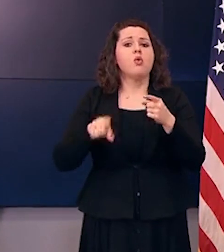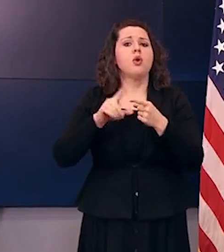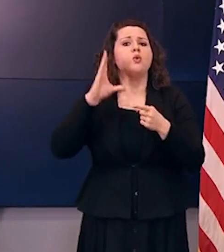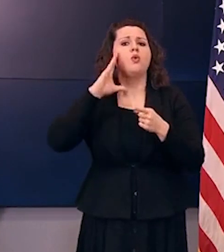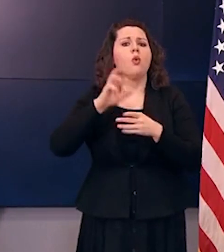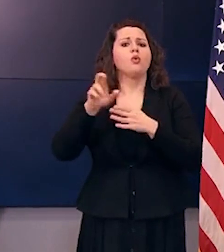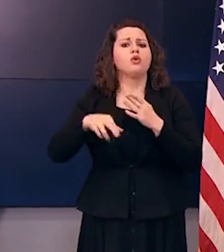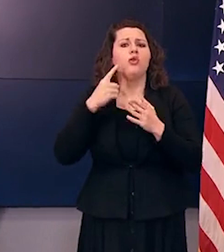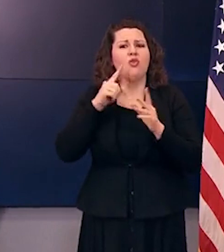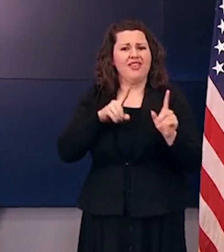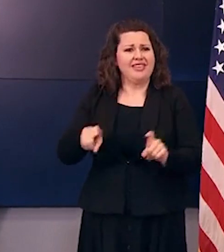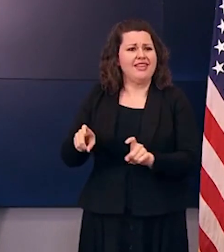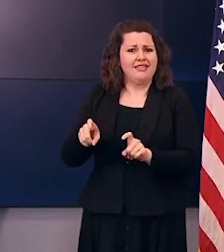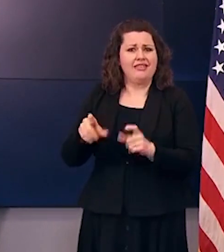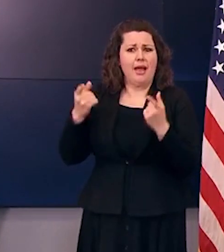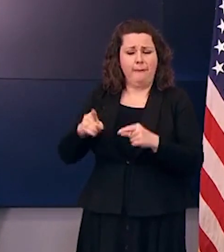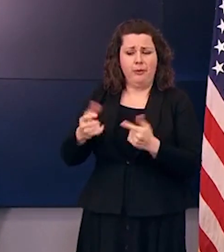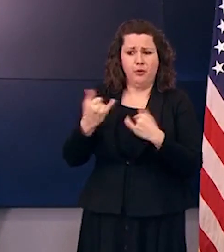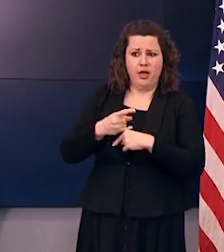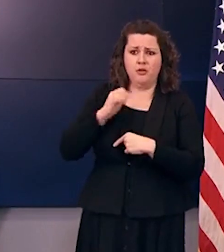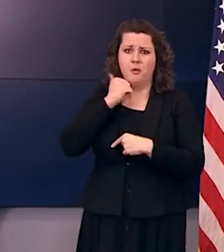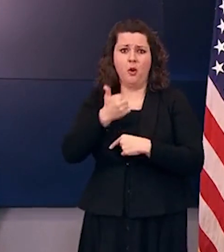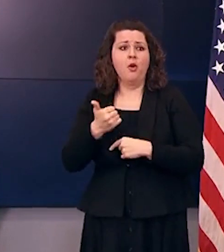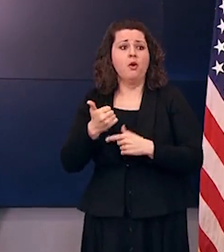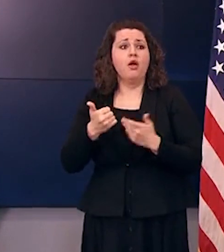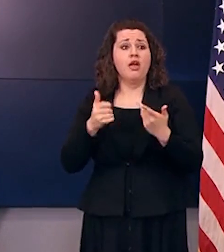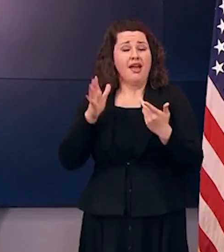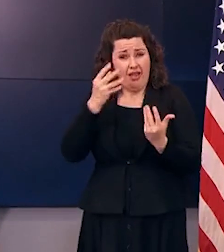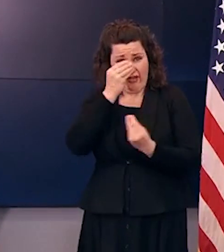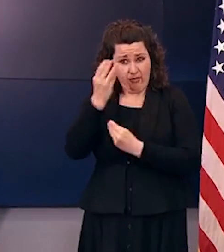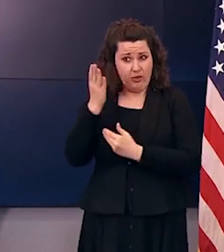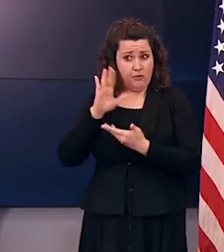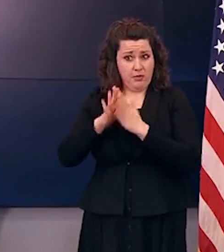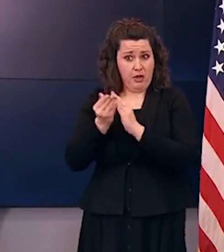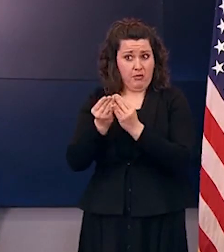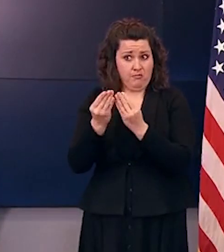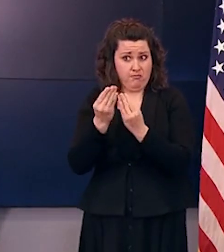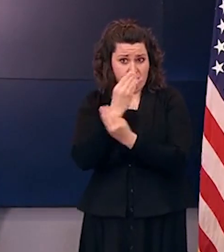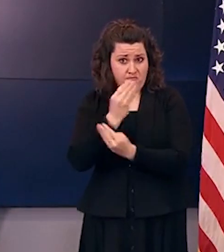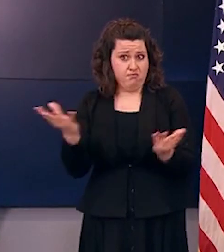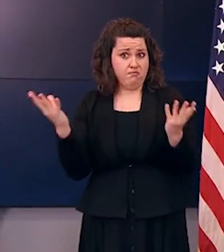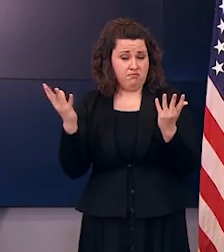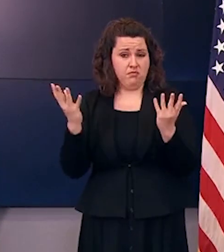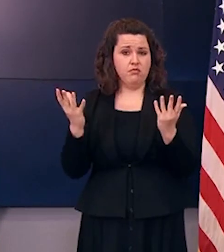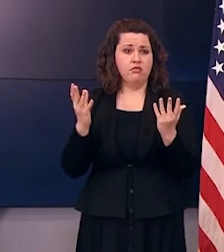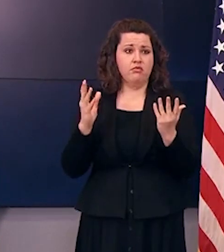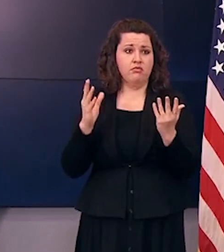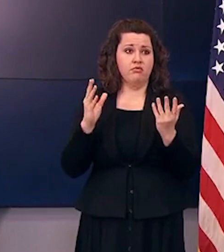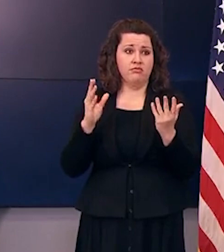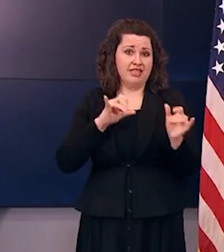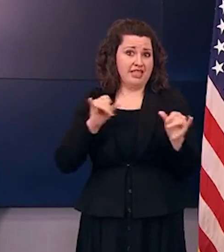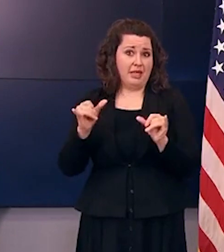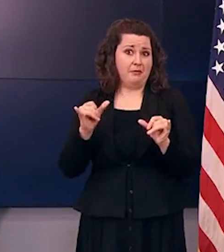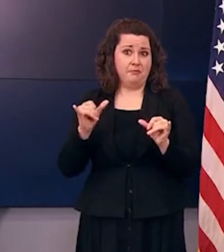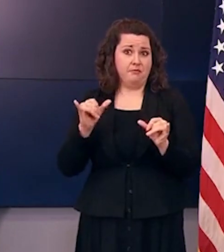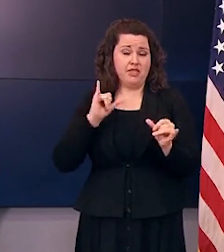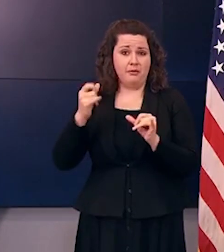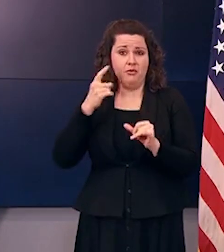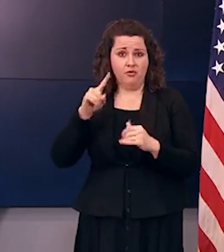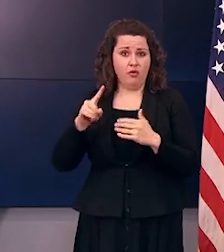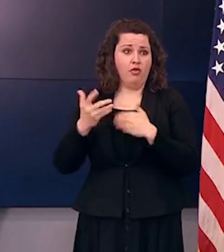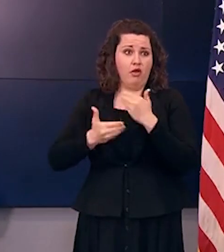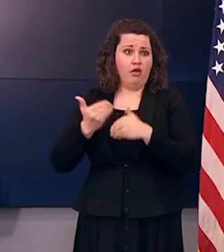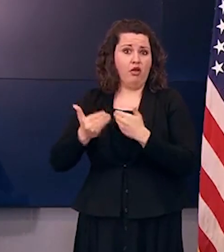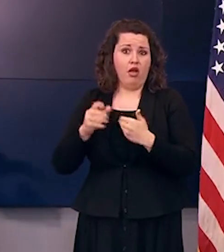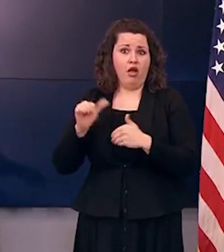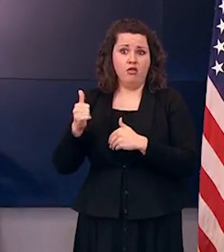for those tests that are happening today and tomorrow, and will that information be made public, segmented out, like you've been doing for the meat processing